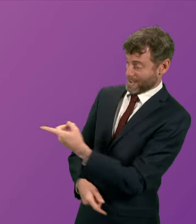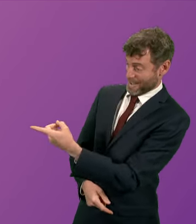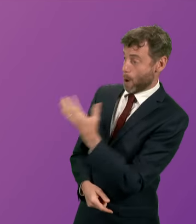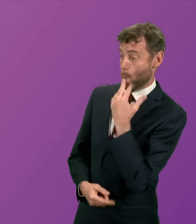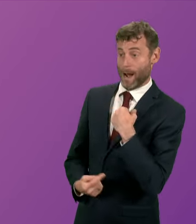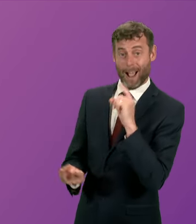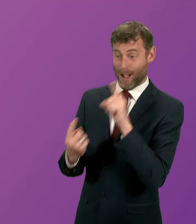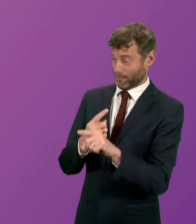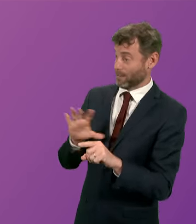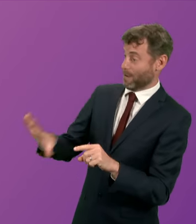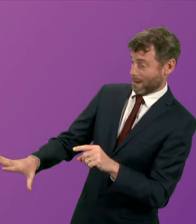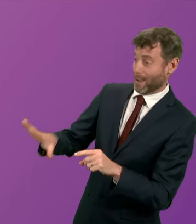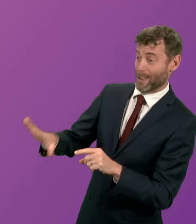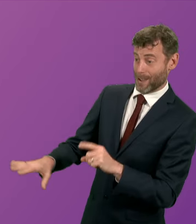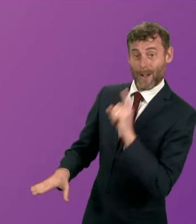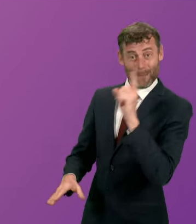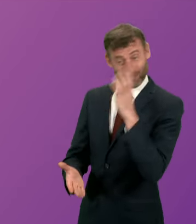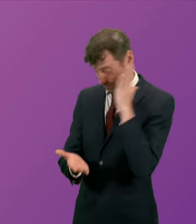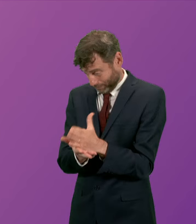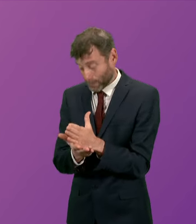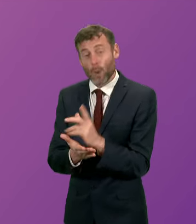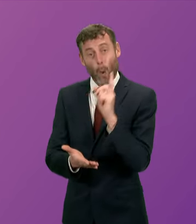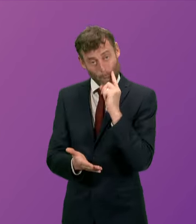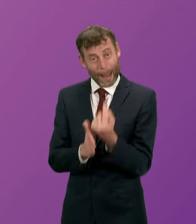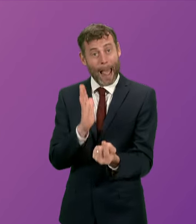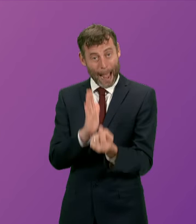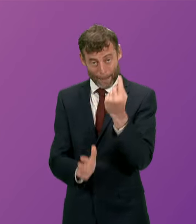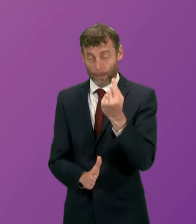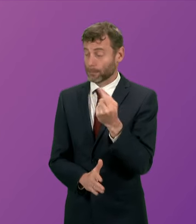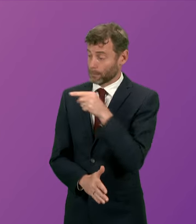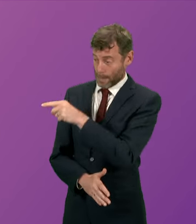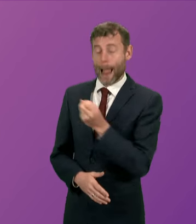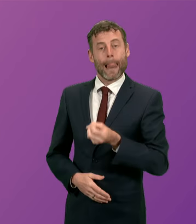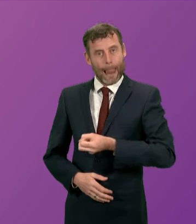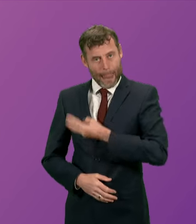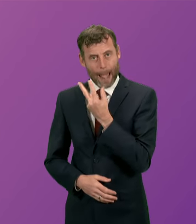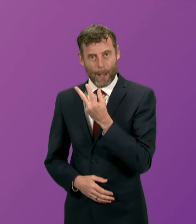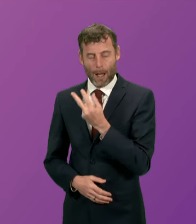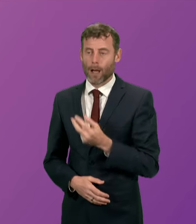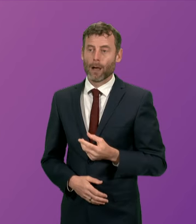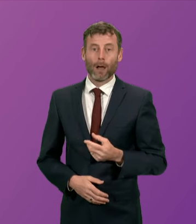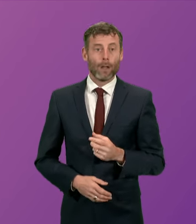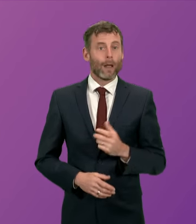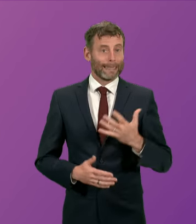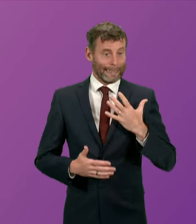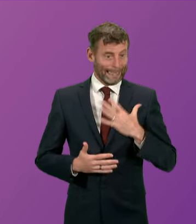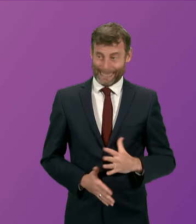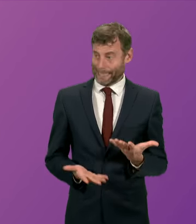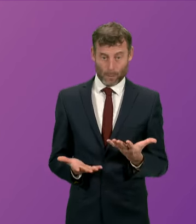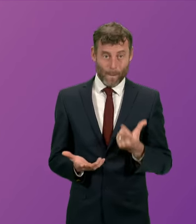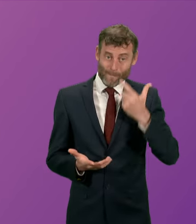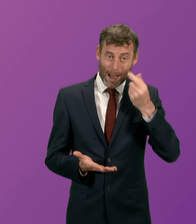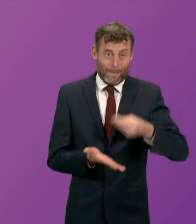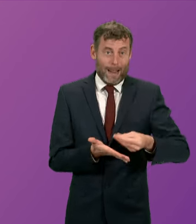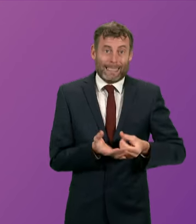my answers it's a hard reality that's about to confront Mr Sarwar he can't have it both ways he can't come